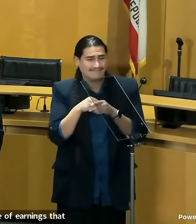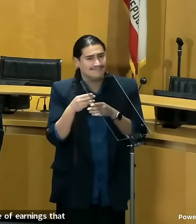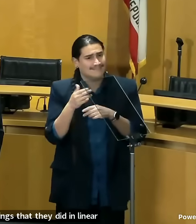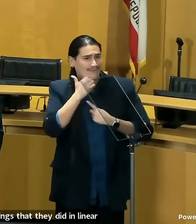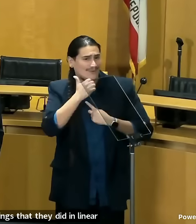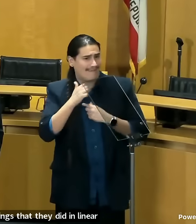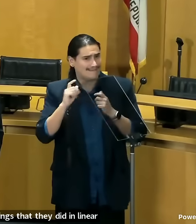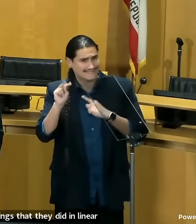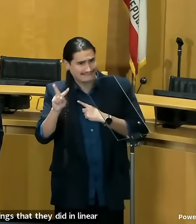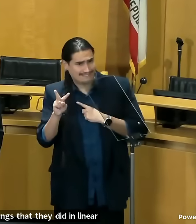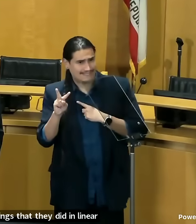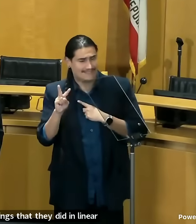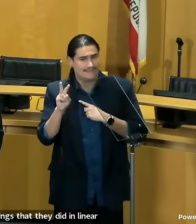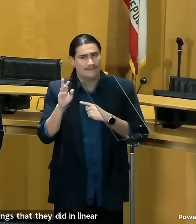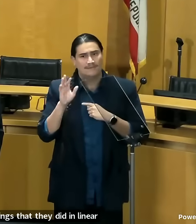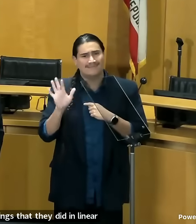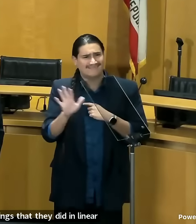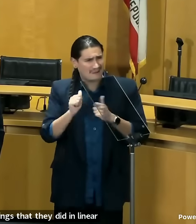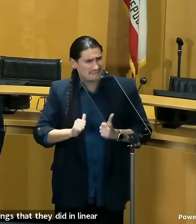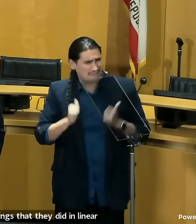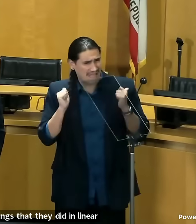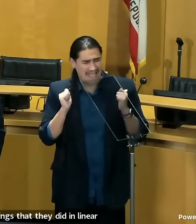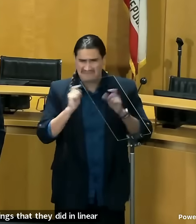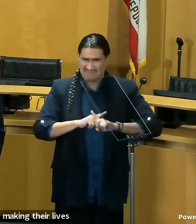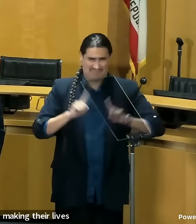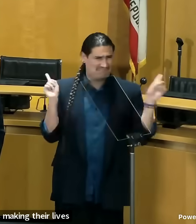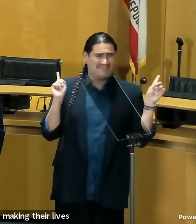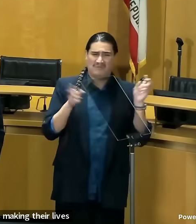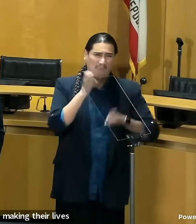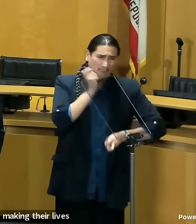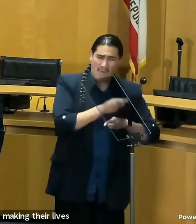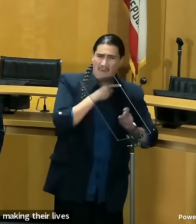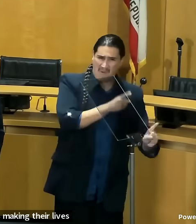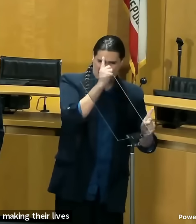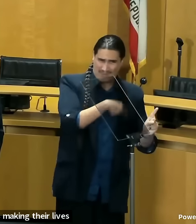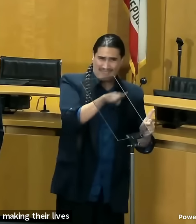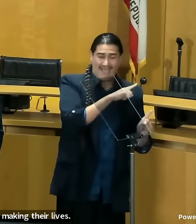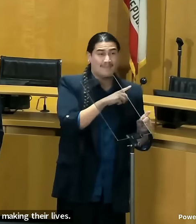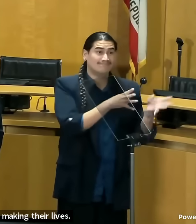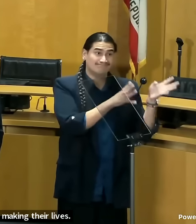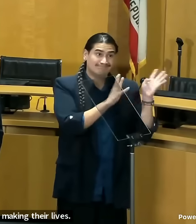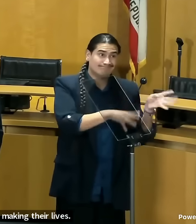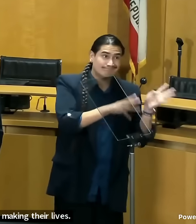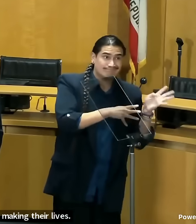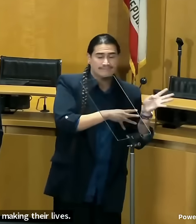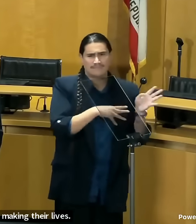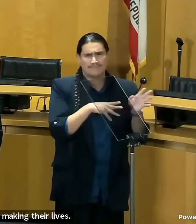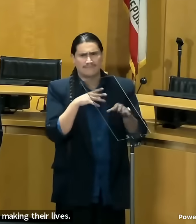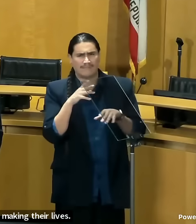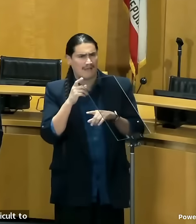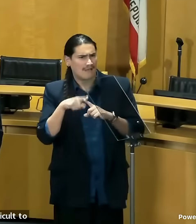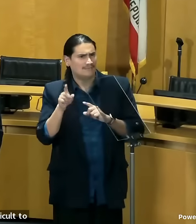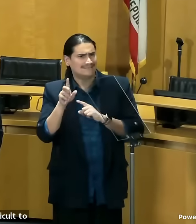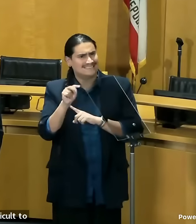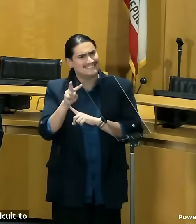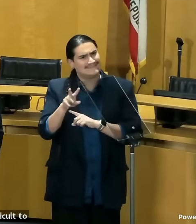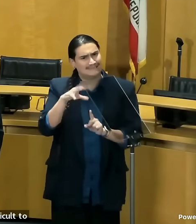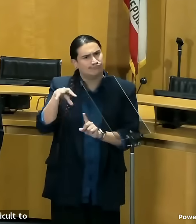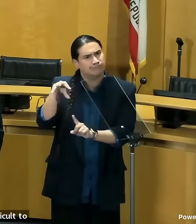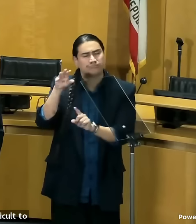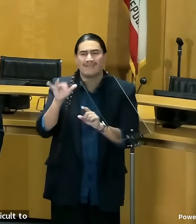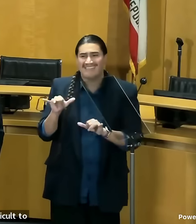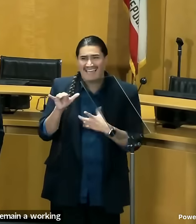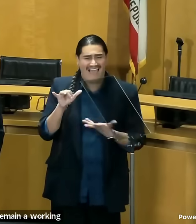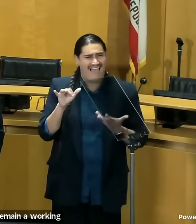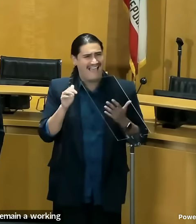it was making their lives very difficult to remain a working actor. And